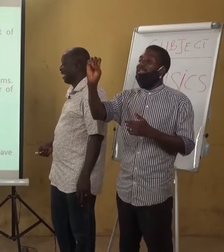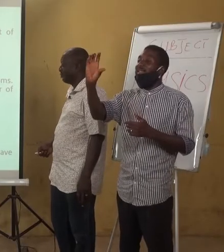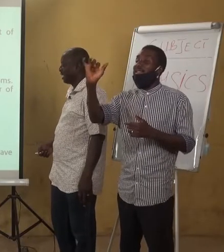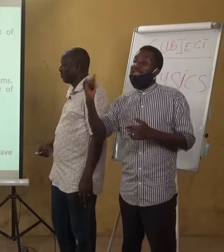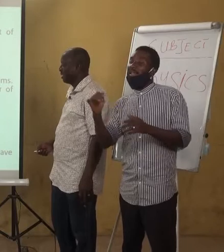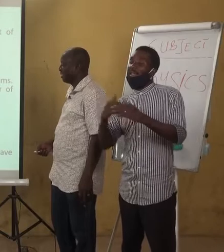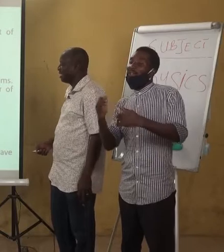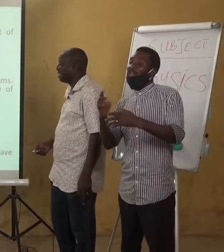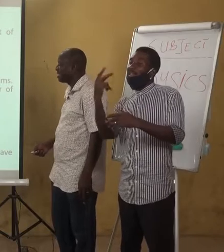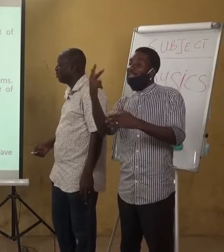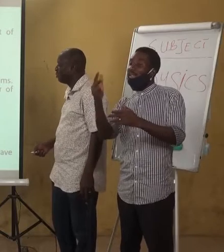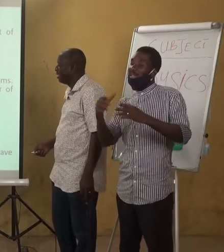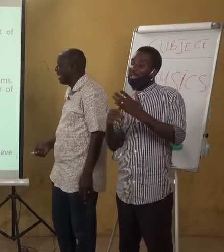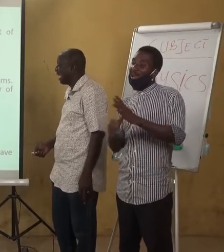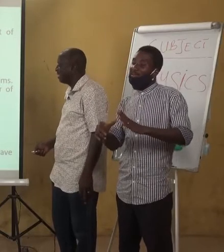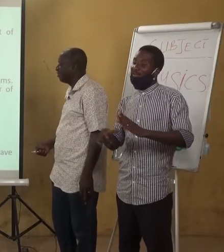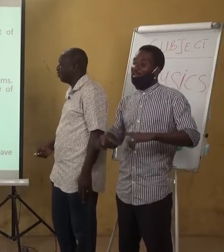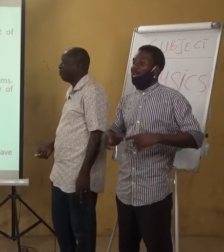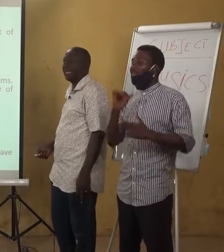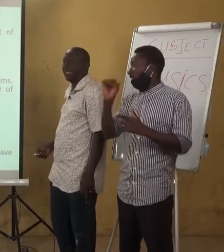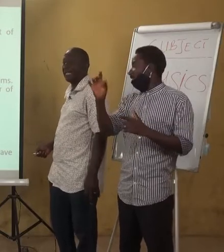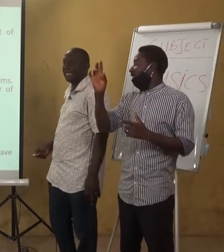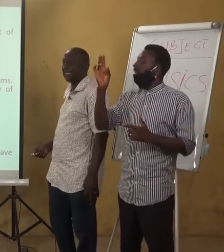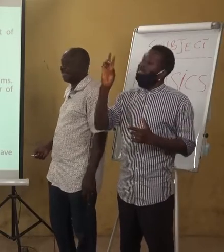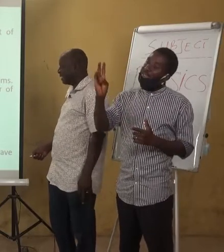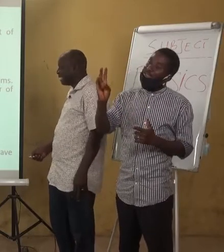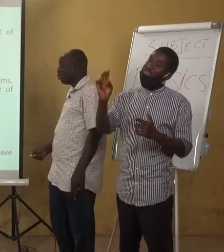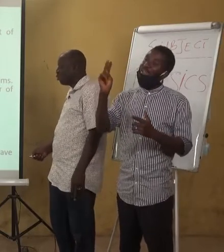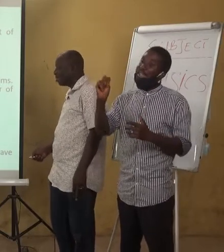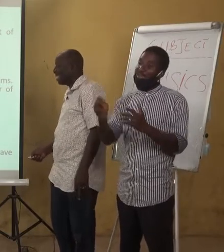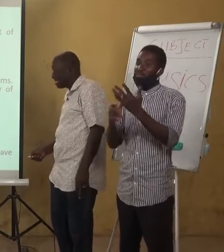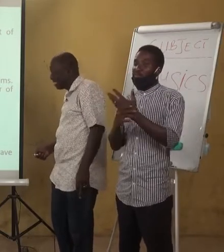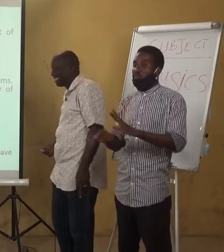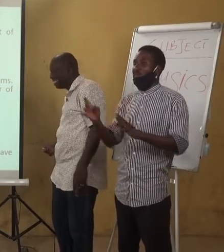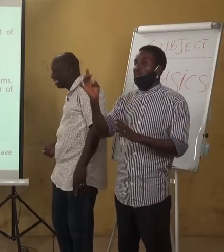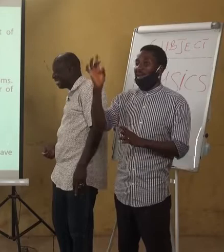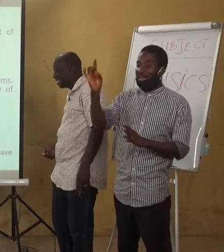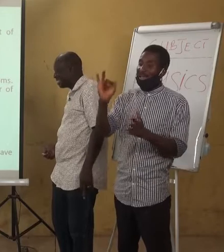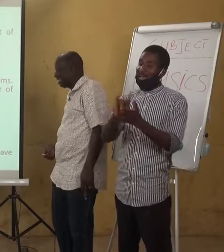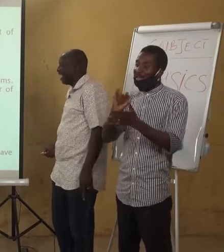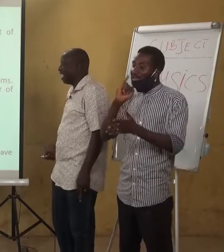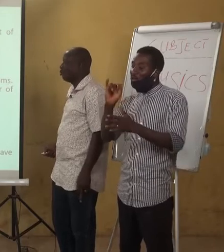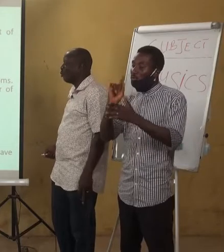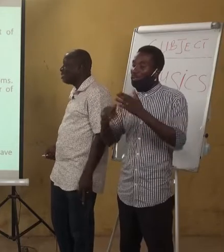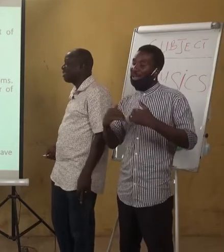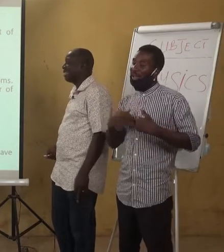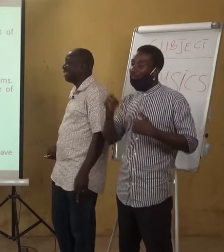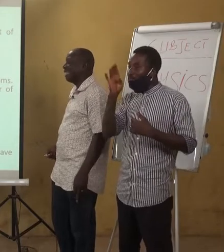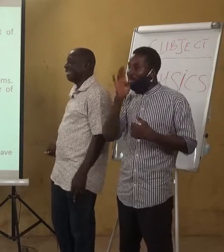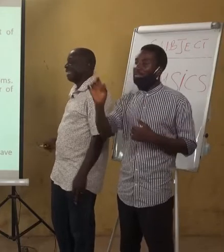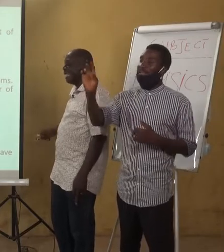3 half-lives is 7N over 8. That is what has disintegrated, and